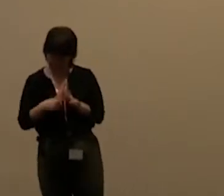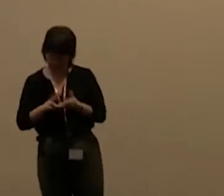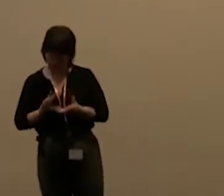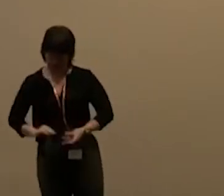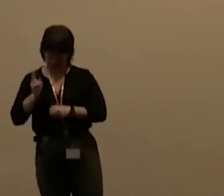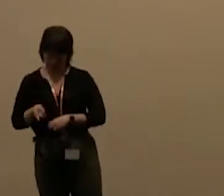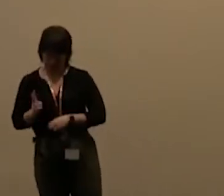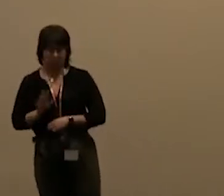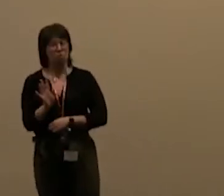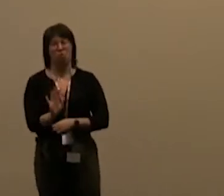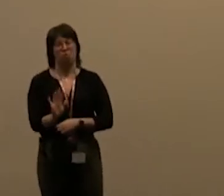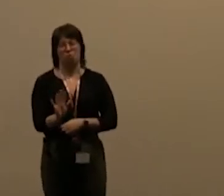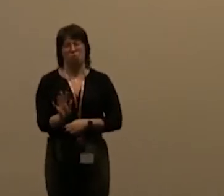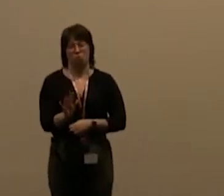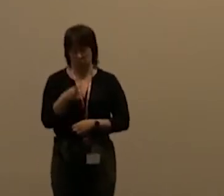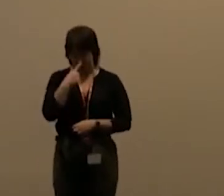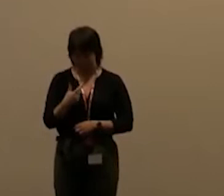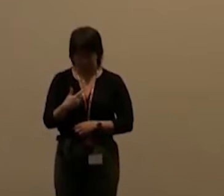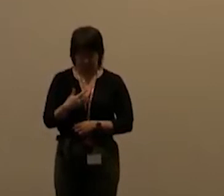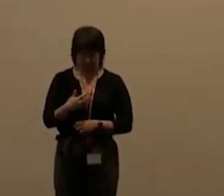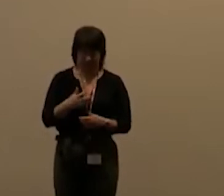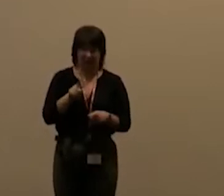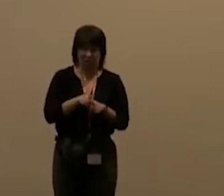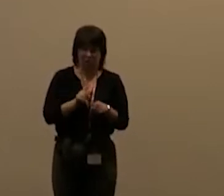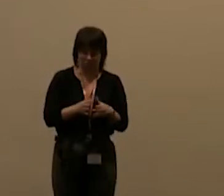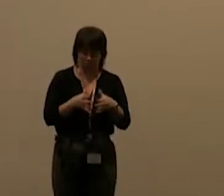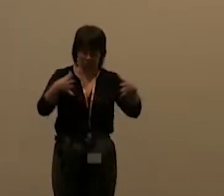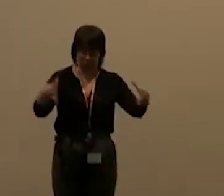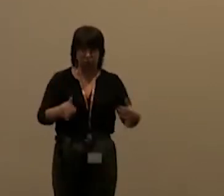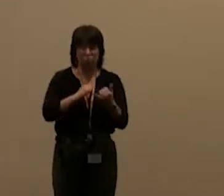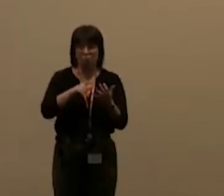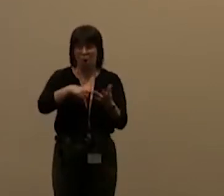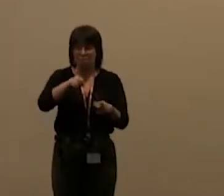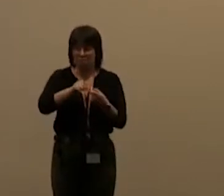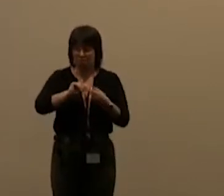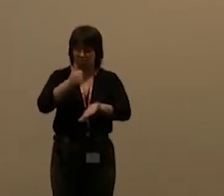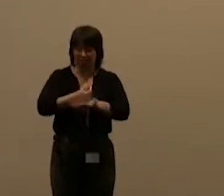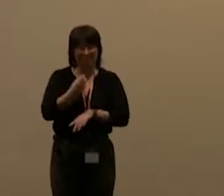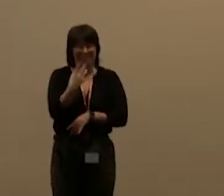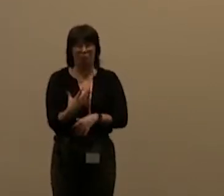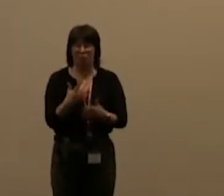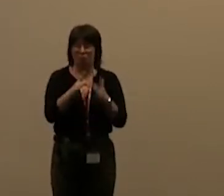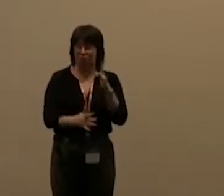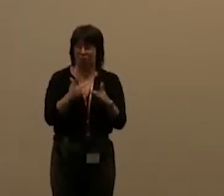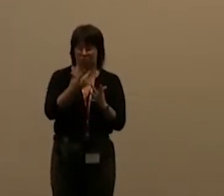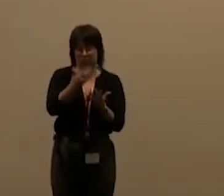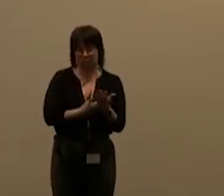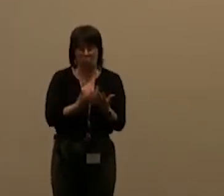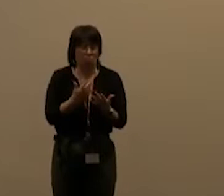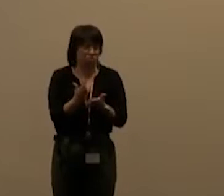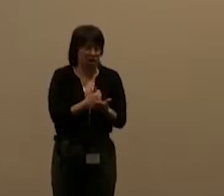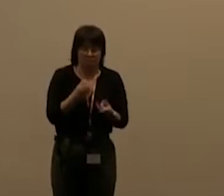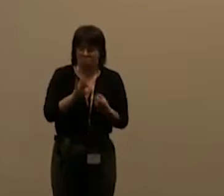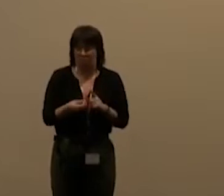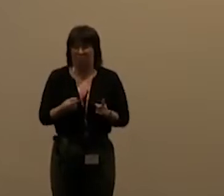recreate everything. You don't have to do that. And even beyond the scope of Power Platform, say if you have a single-page web application or a SharePoint web